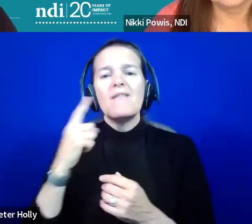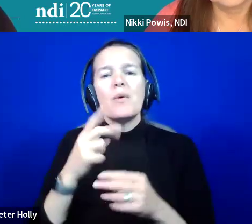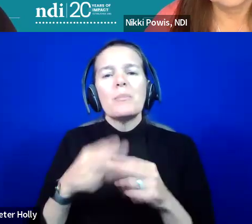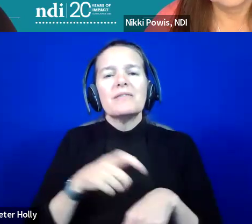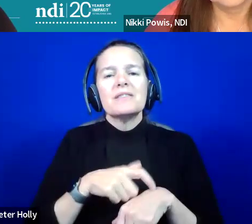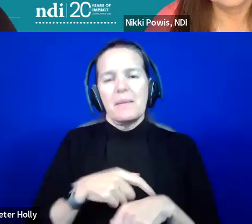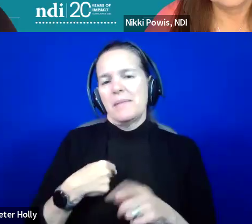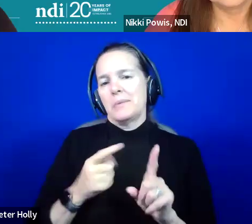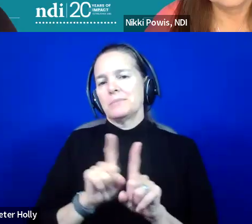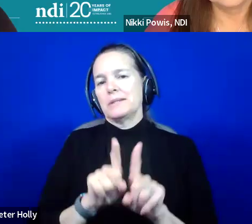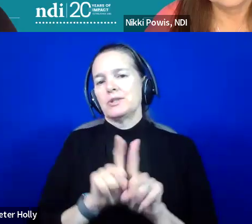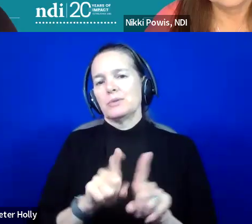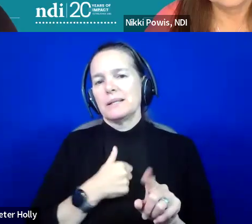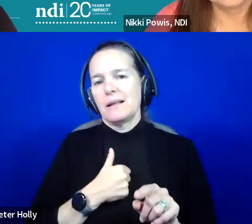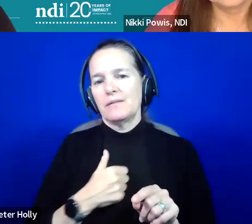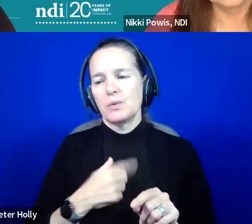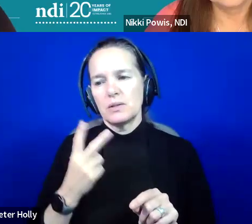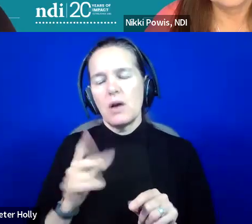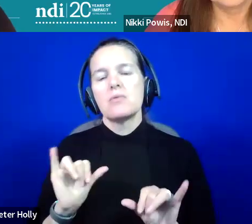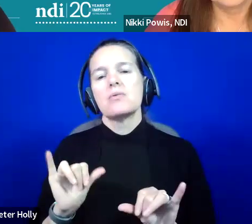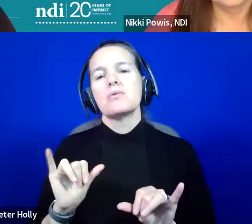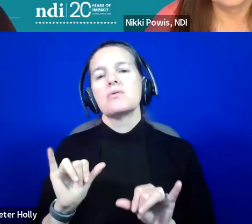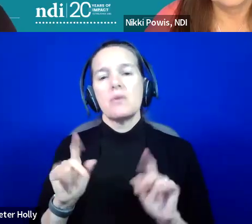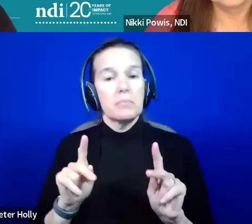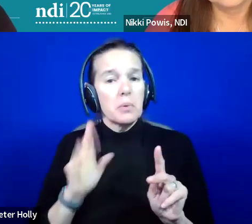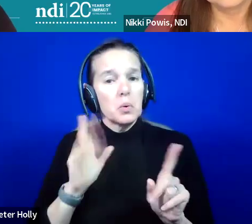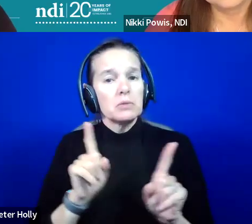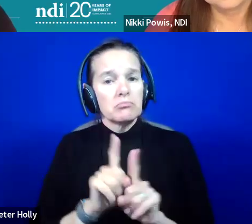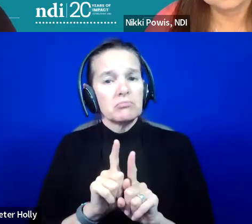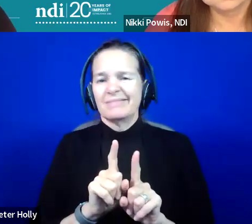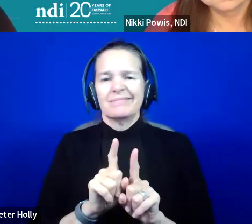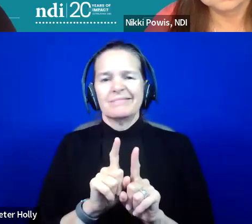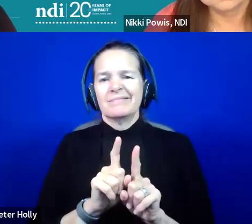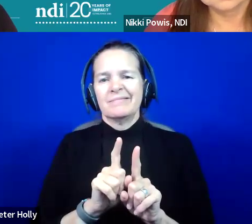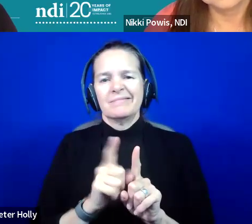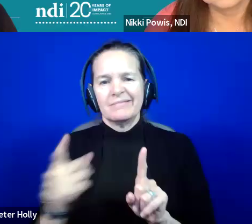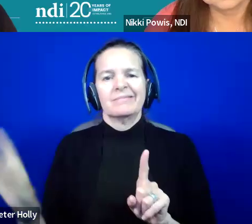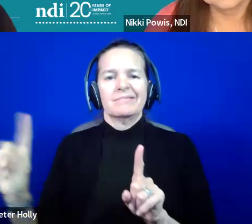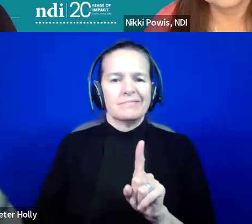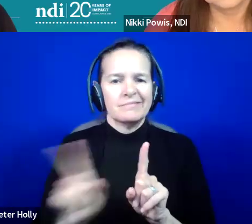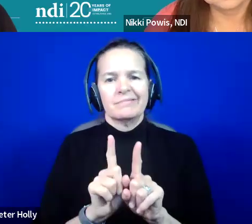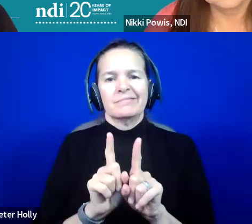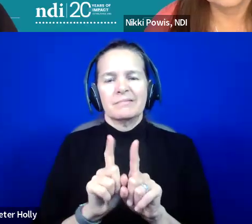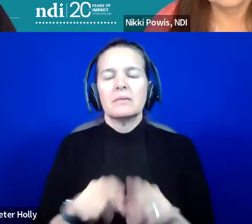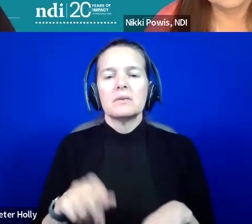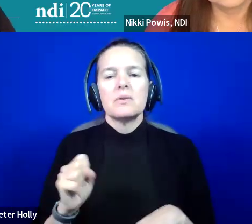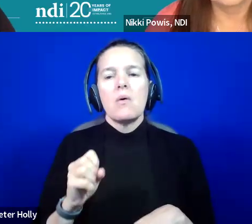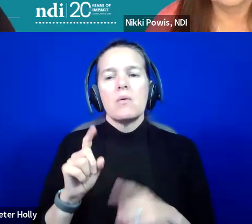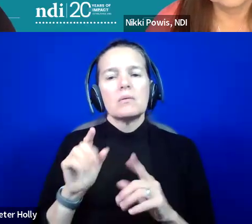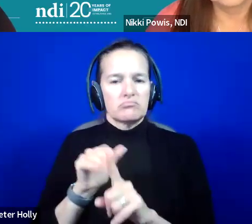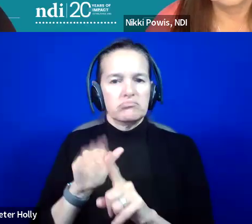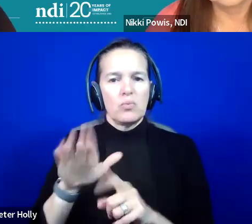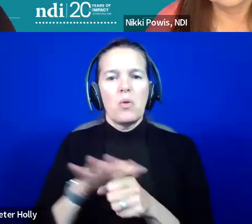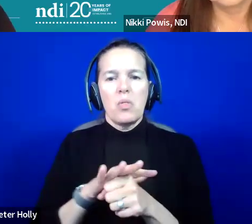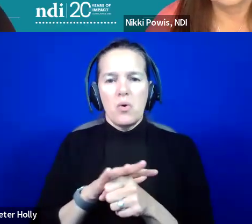myself. And so I saw the back end of things, and that would happen because they really want to make sure you have a good match. So I would go to your local chapter, fill